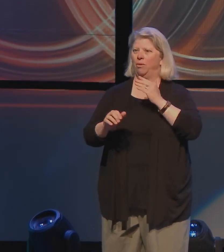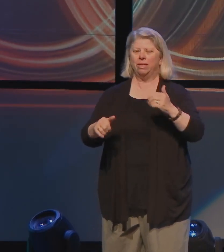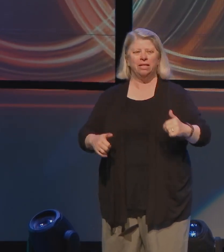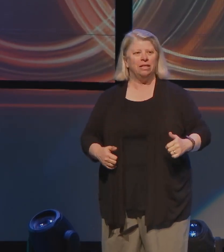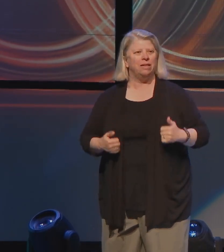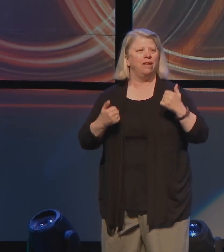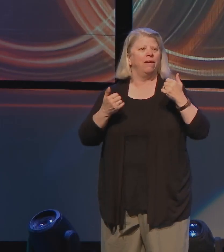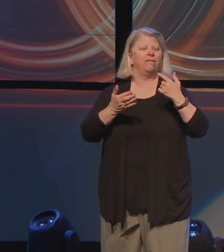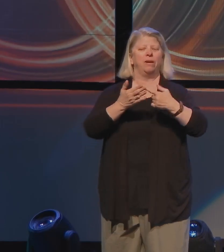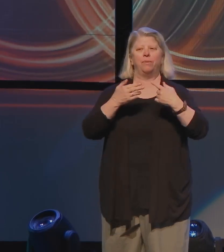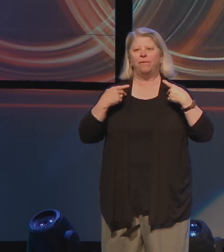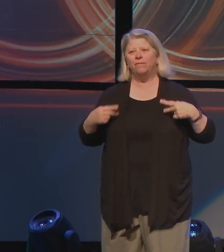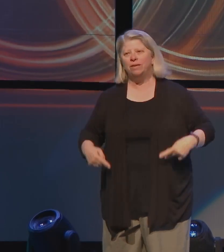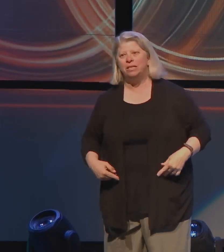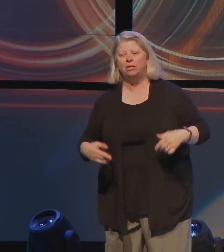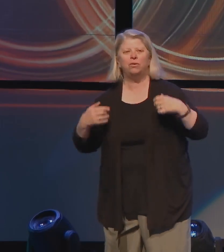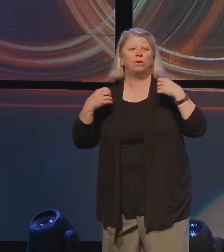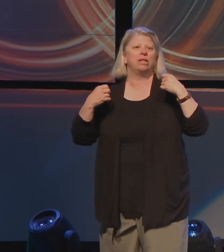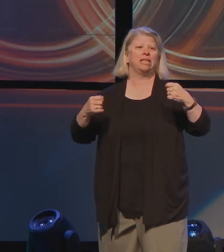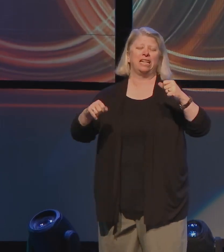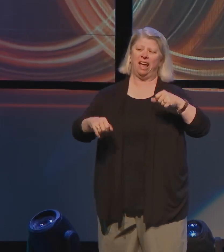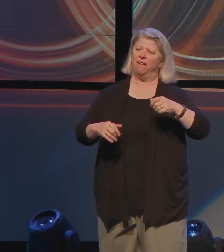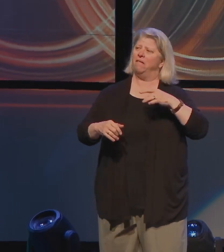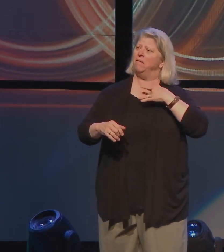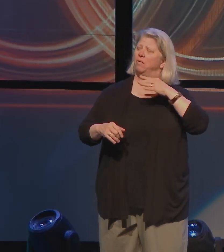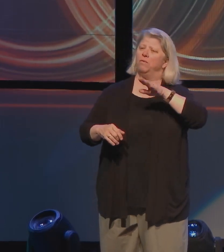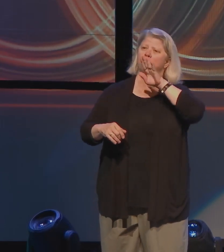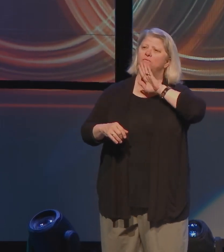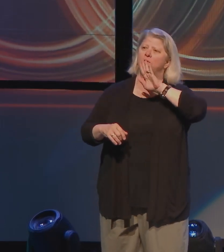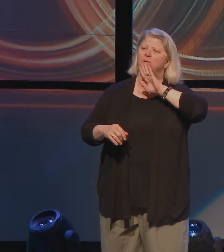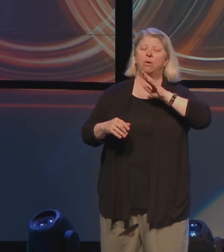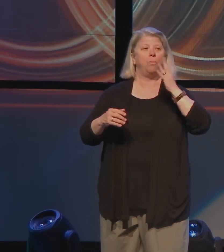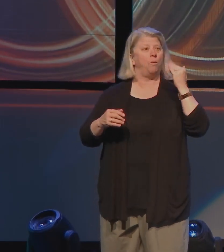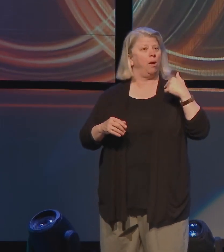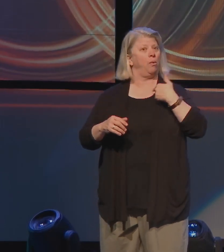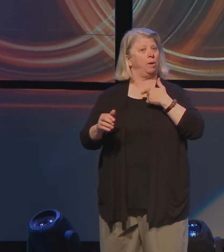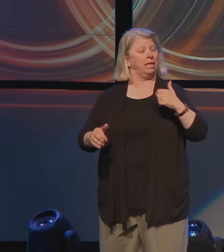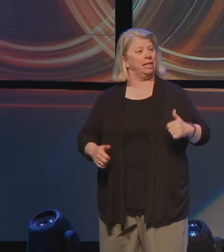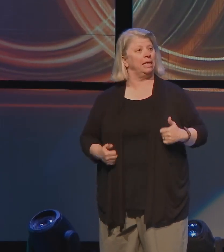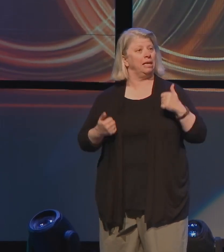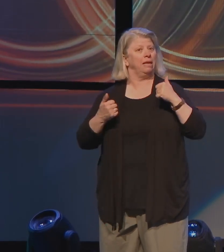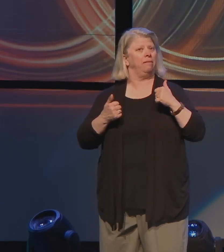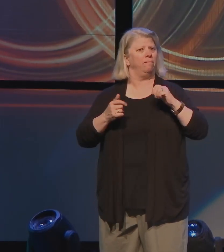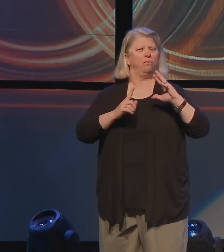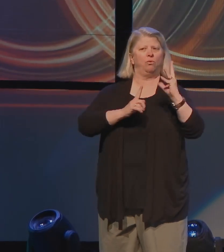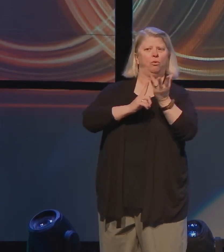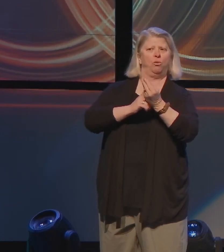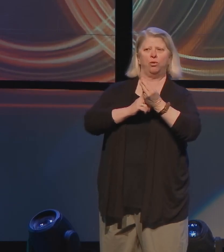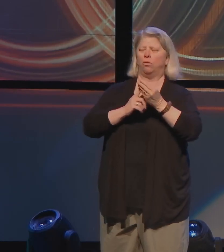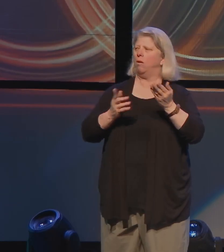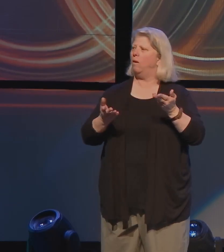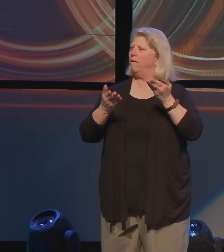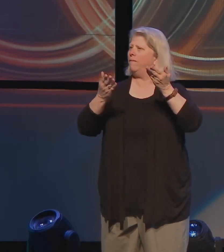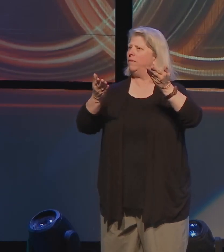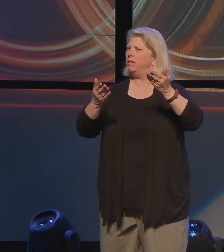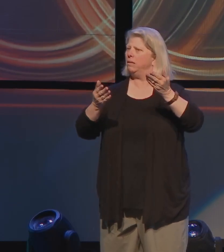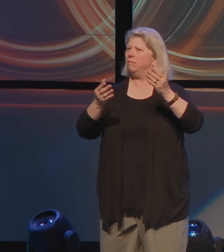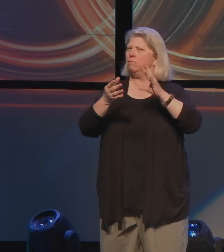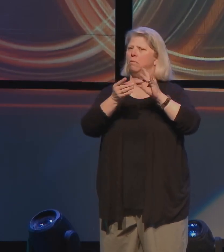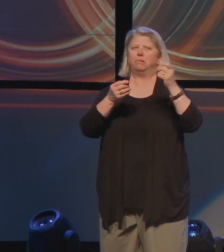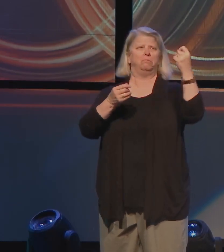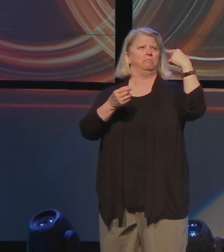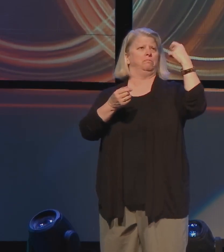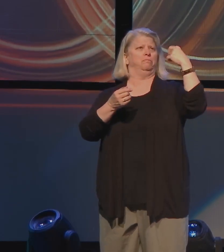and we start talking about physical health, it can be frustrating. Because we live in a culture that offers us messages